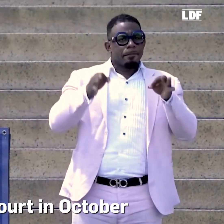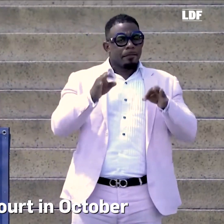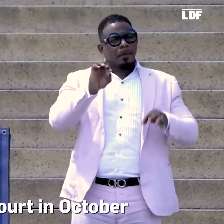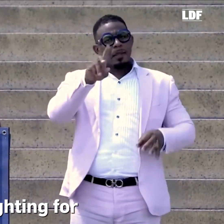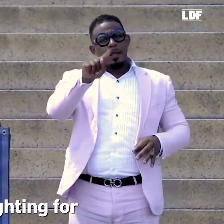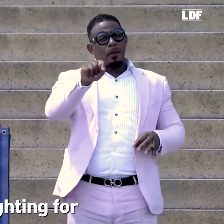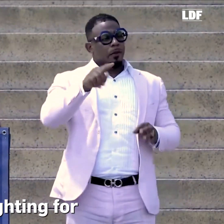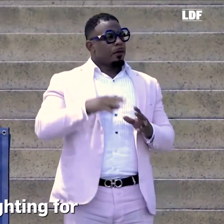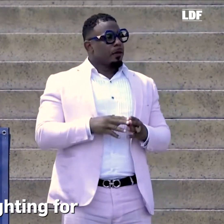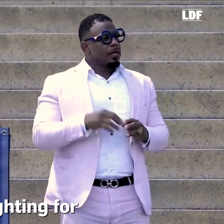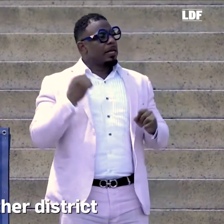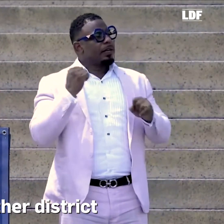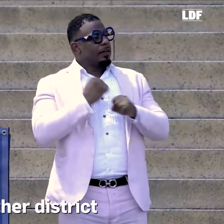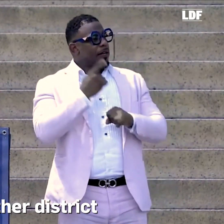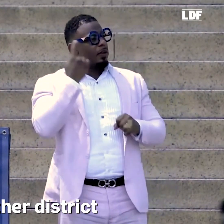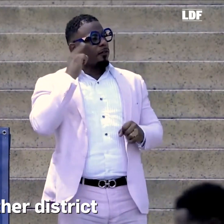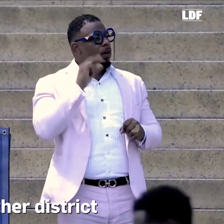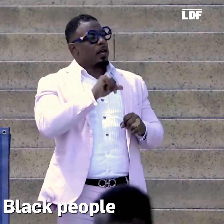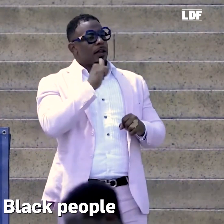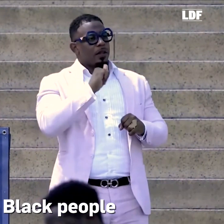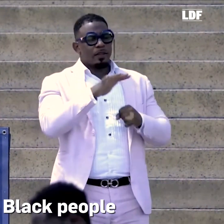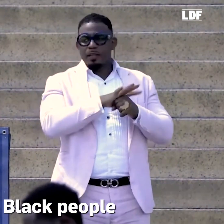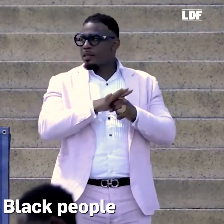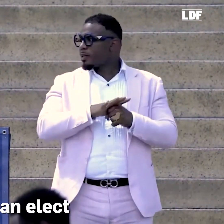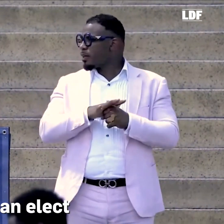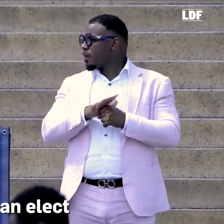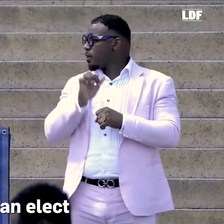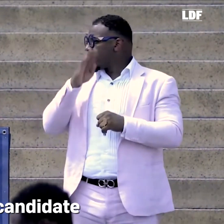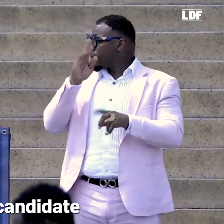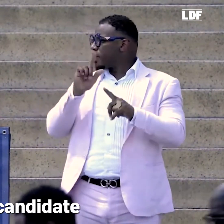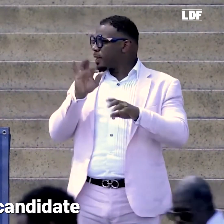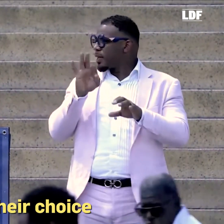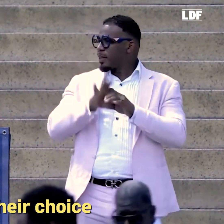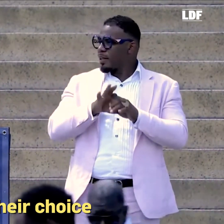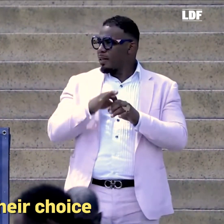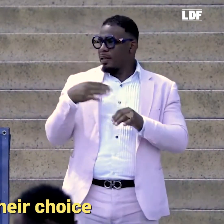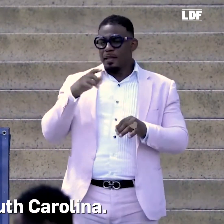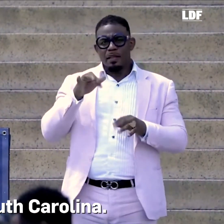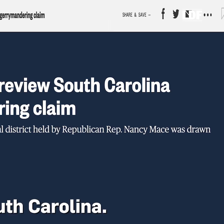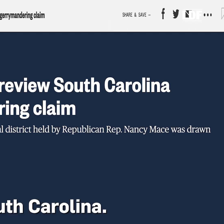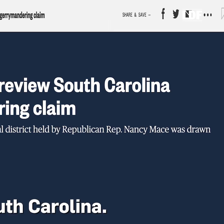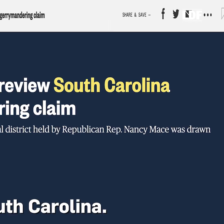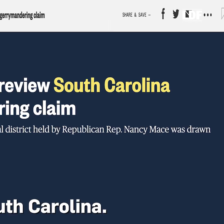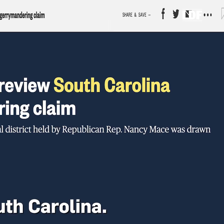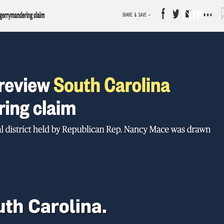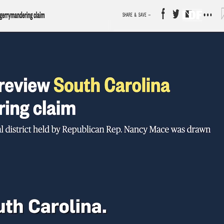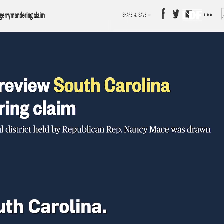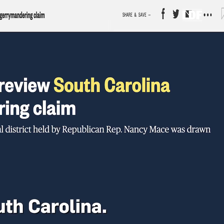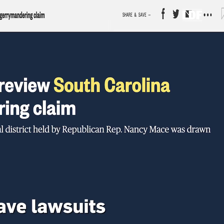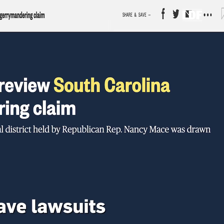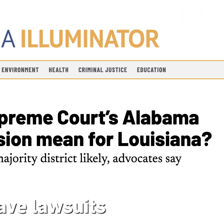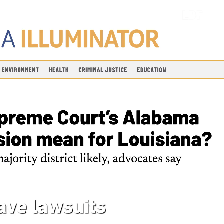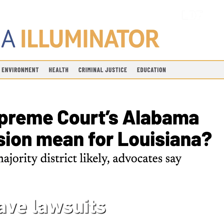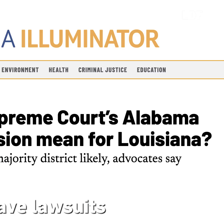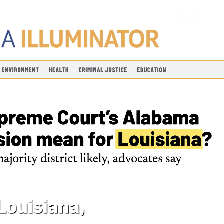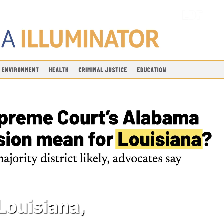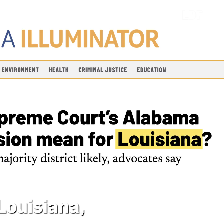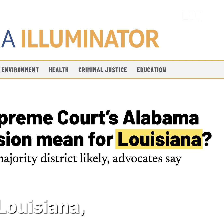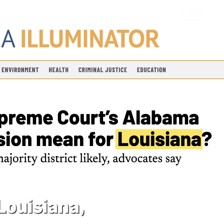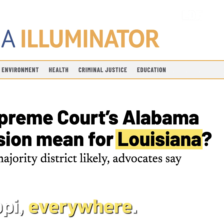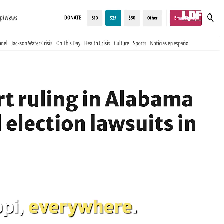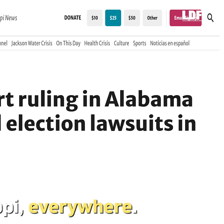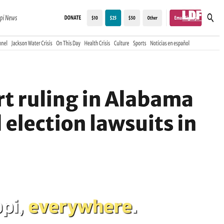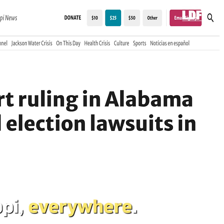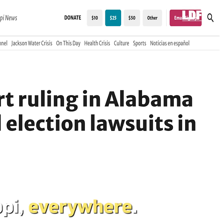in October fighting for another district where Black people can elect a candidate of their choice in South Carolina. We have lawsuits